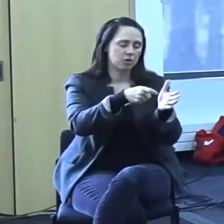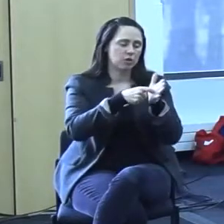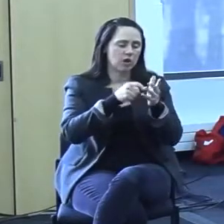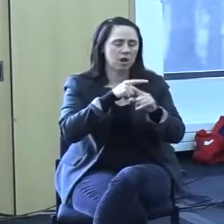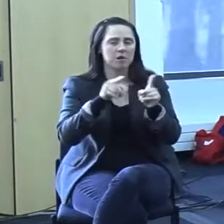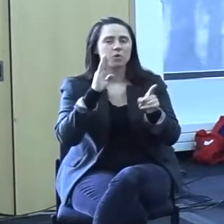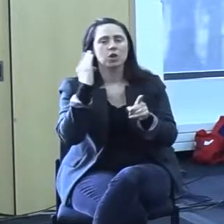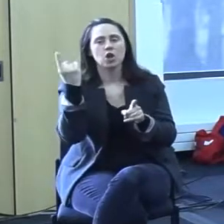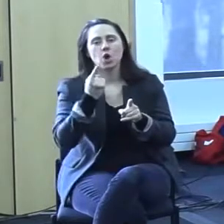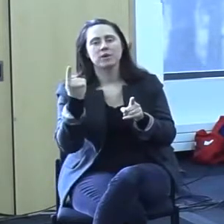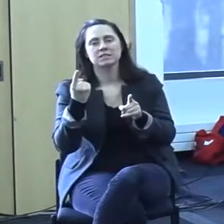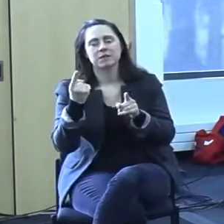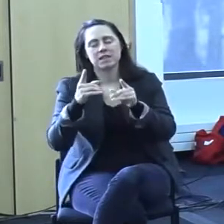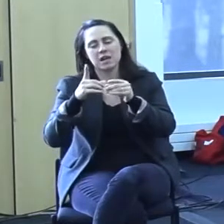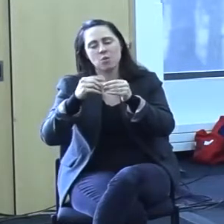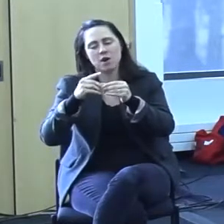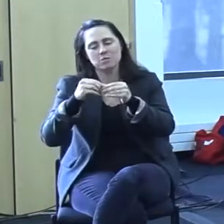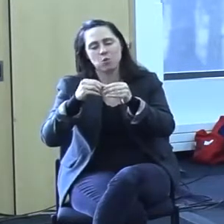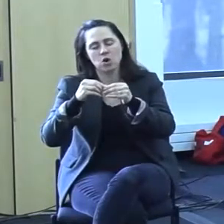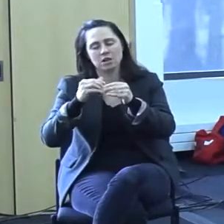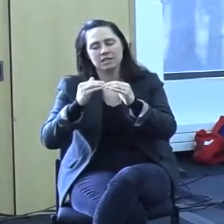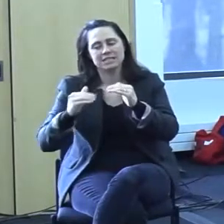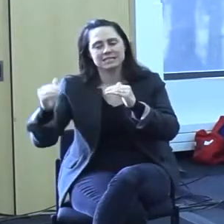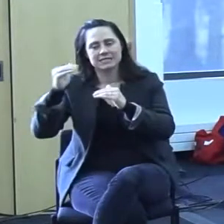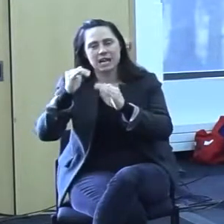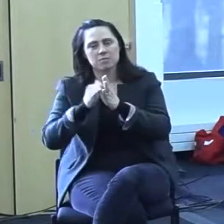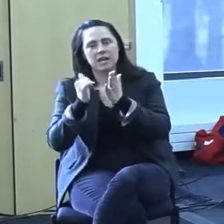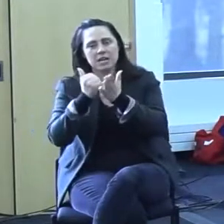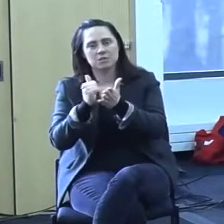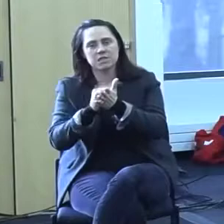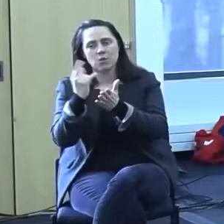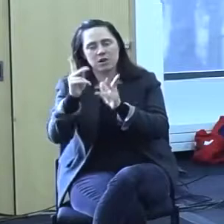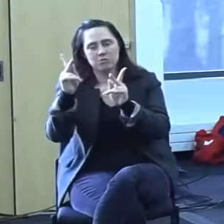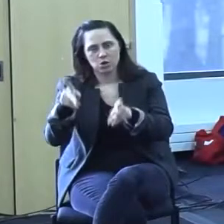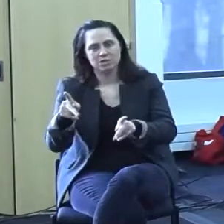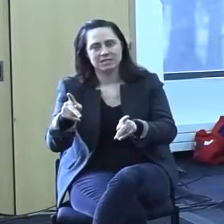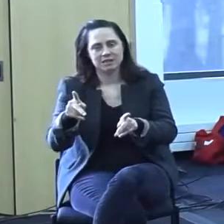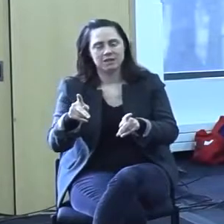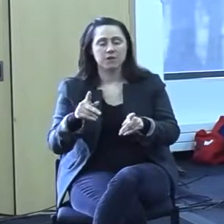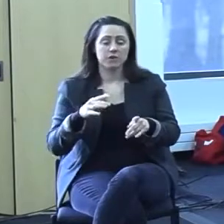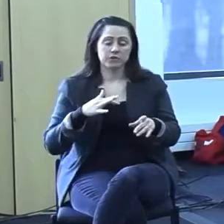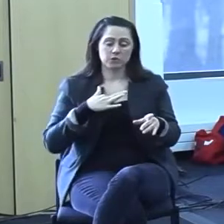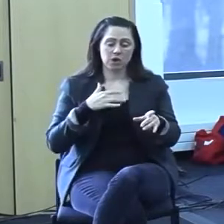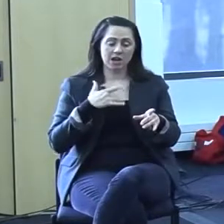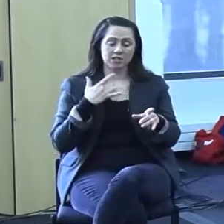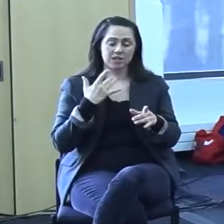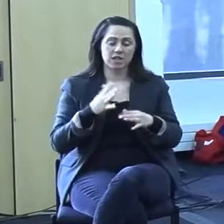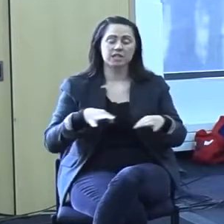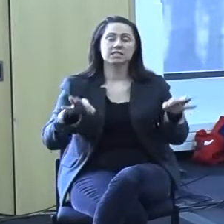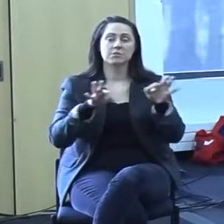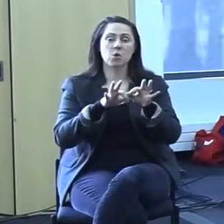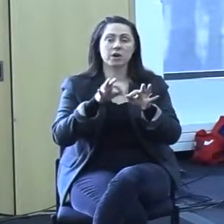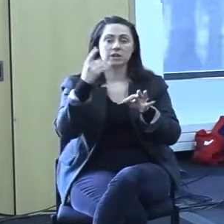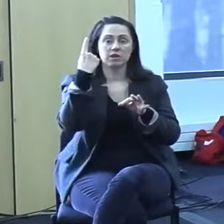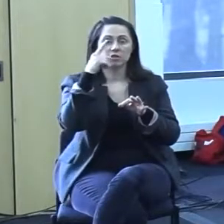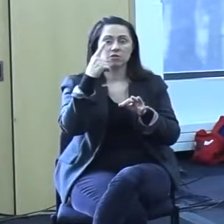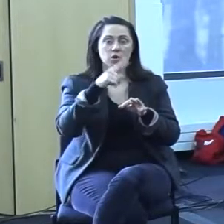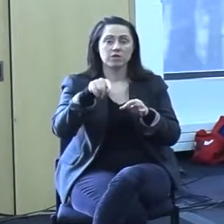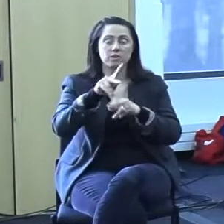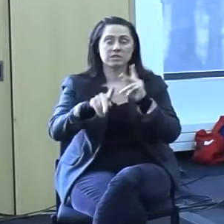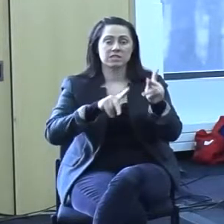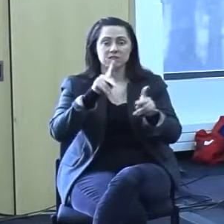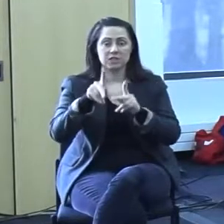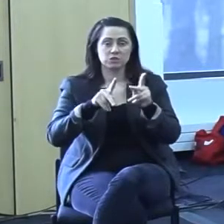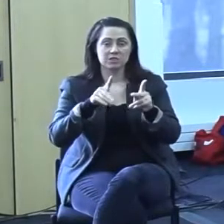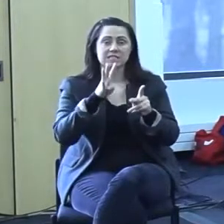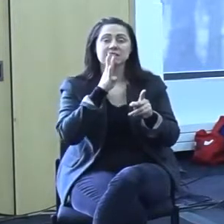can always be that one more step that helps that one person. So I feel it's important for those